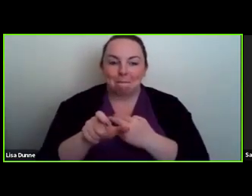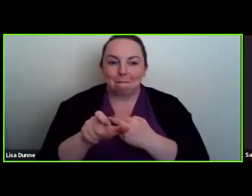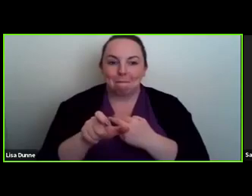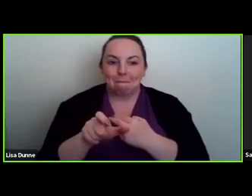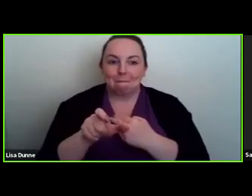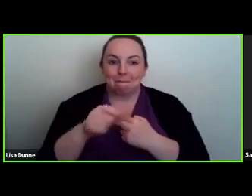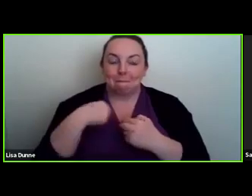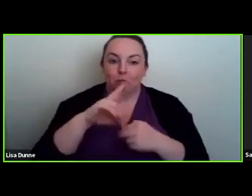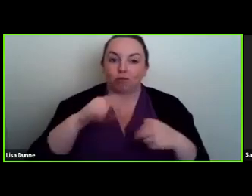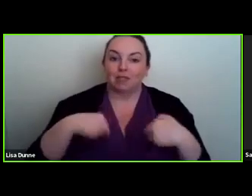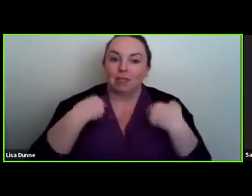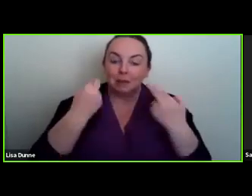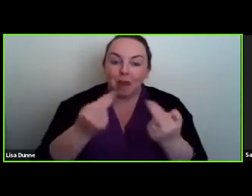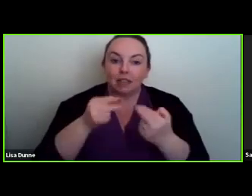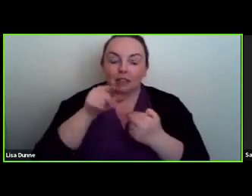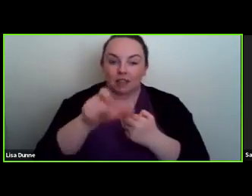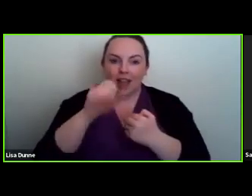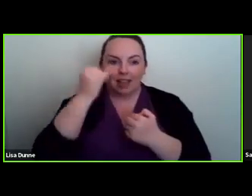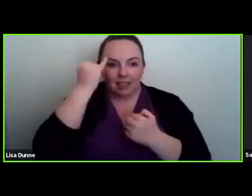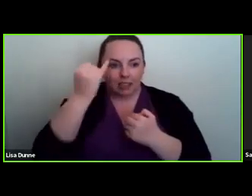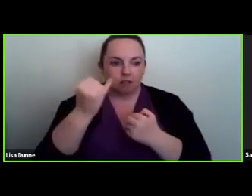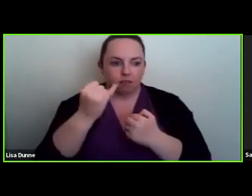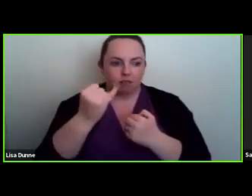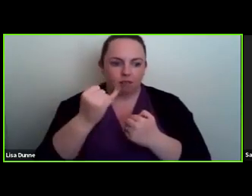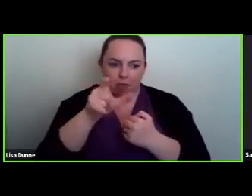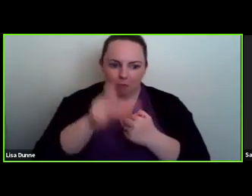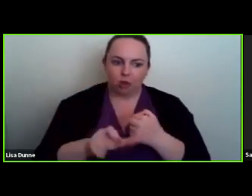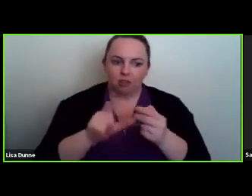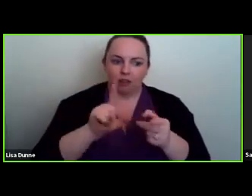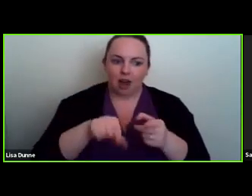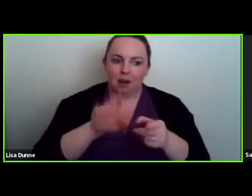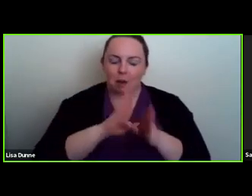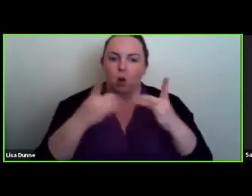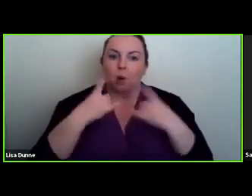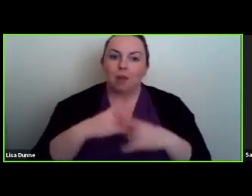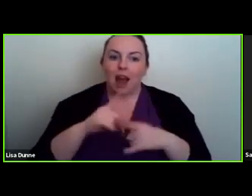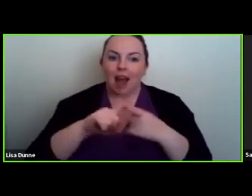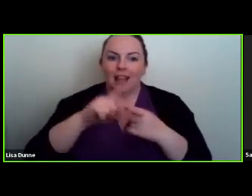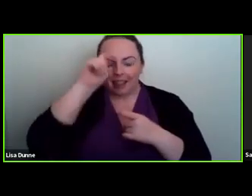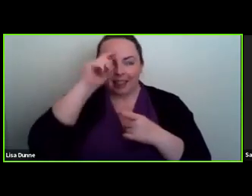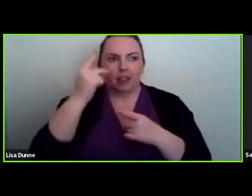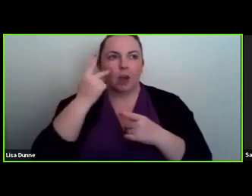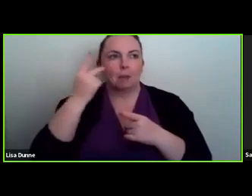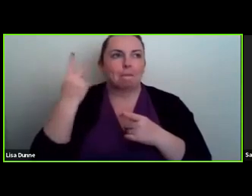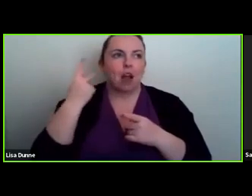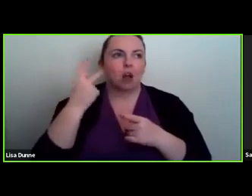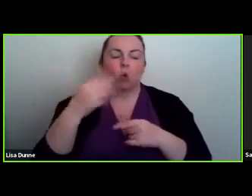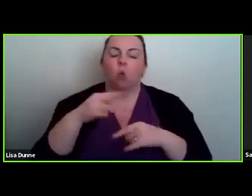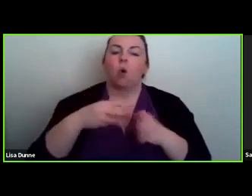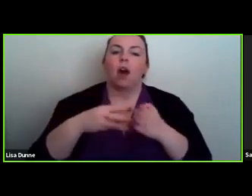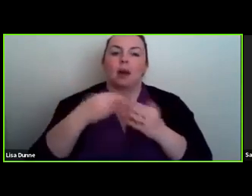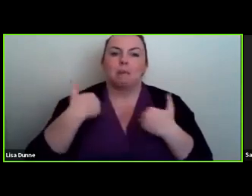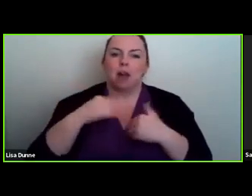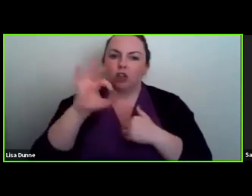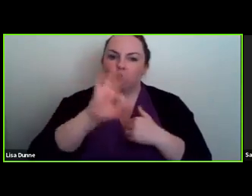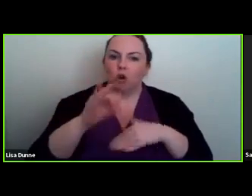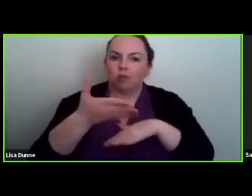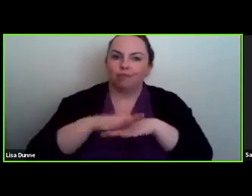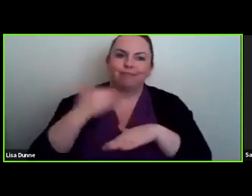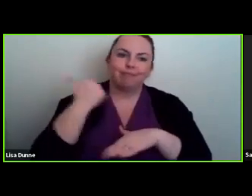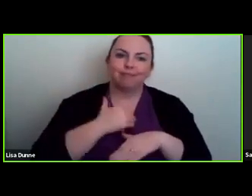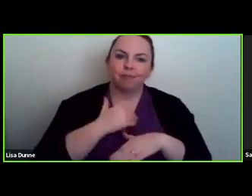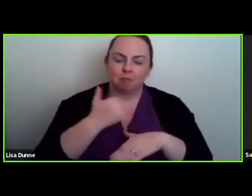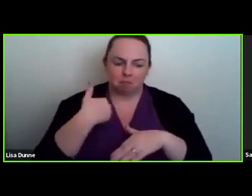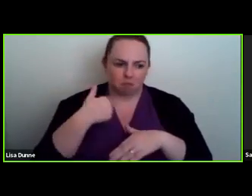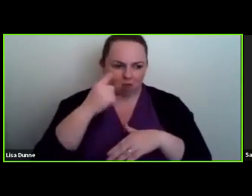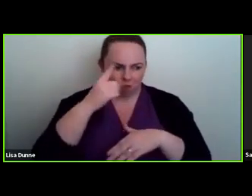life that is actually, that make human human. And also taking it back to the killing of George Floyd, to know that we are all one human race and